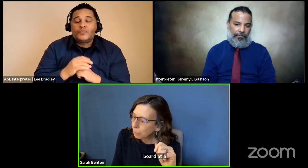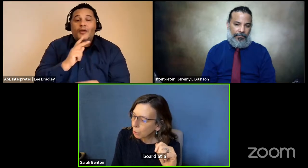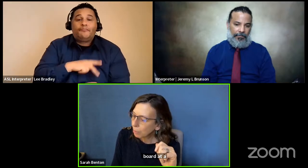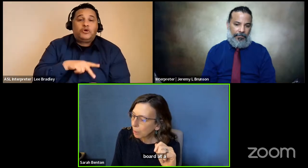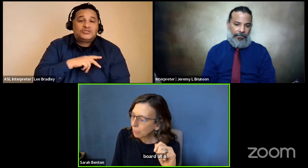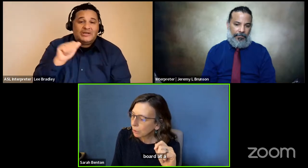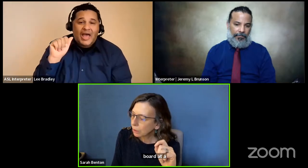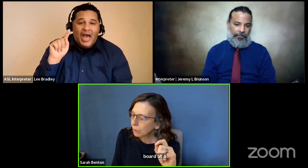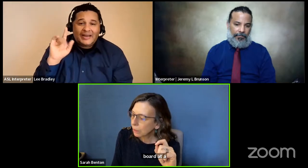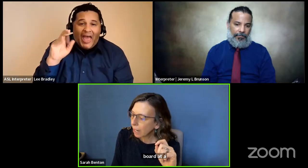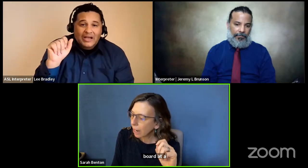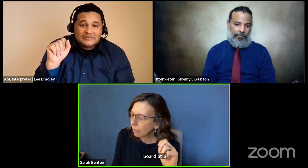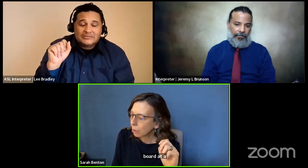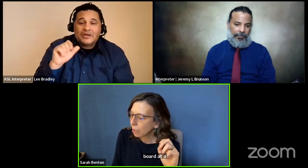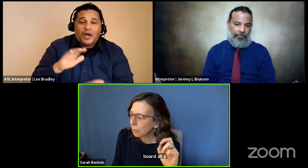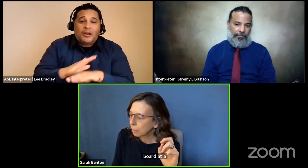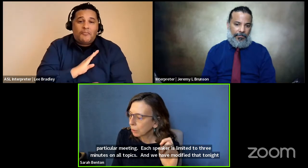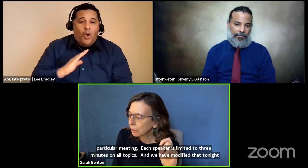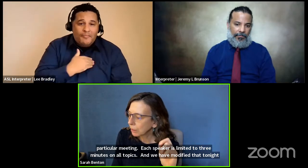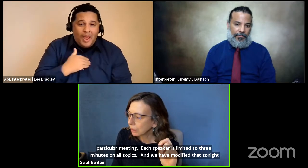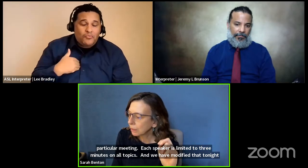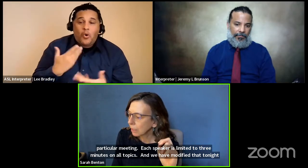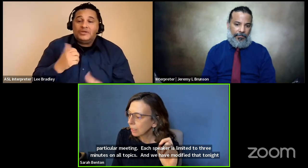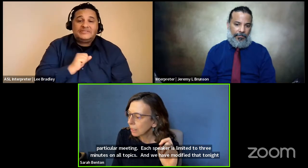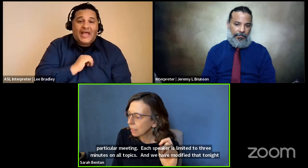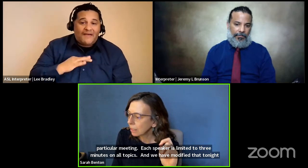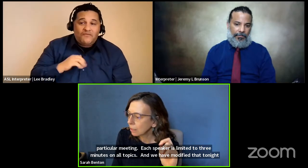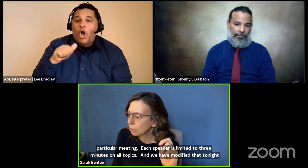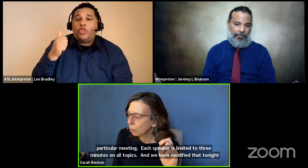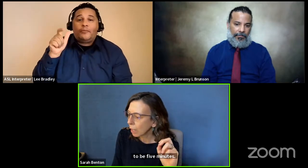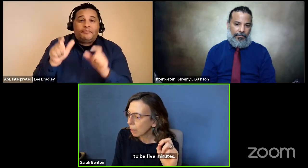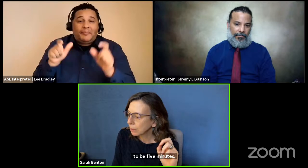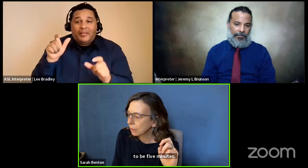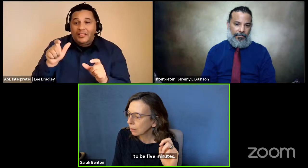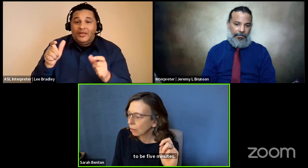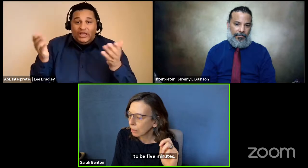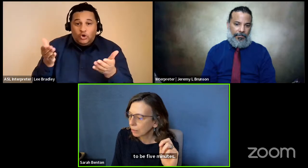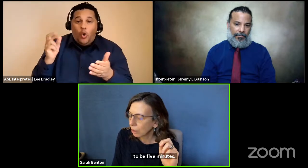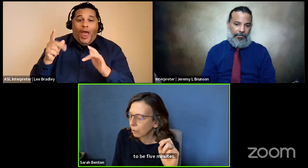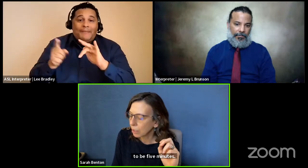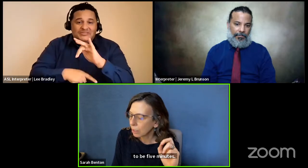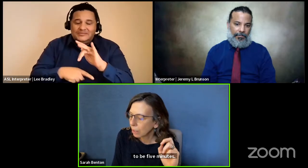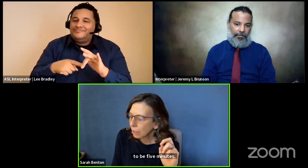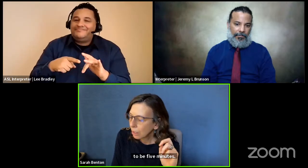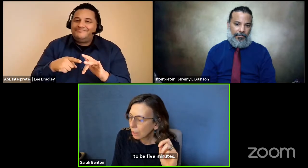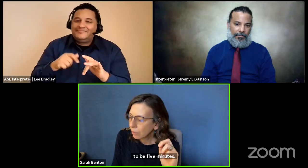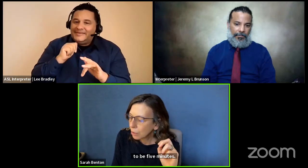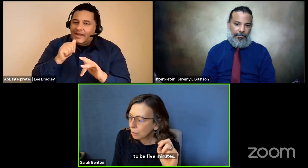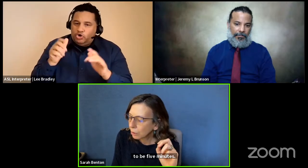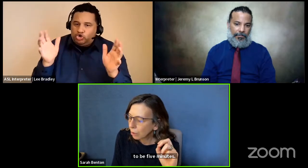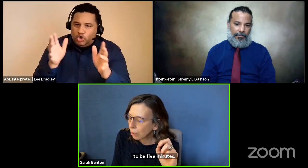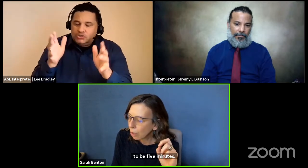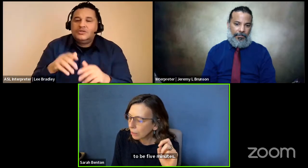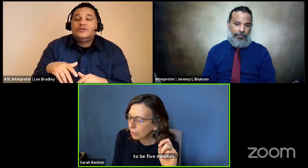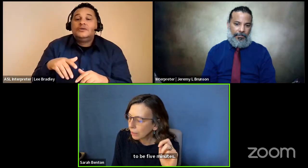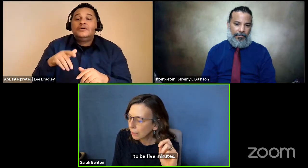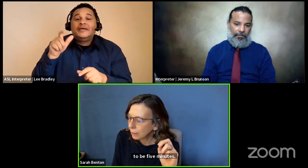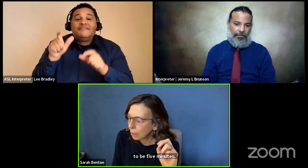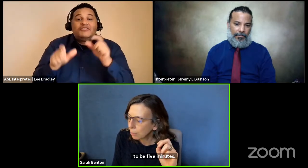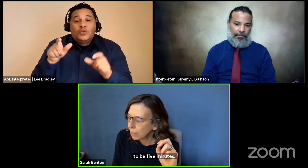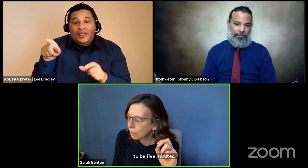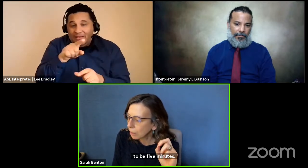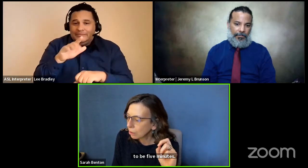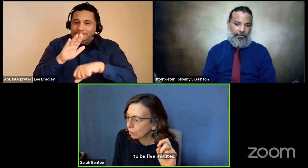attacks on board members, staff, or other persons in attendance or absent are discouraged. Individuals are cautioned